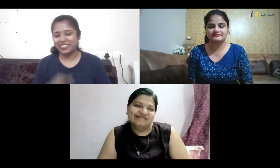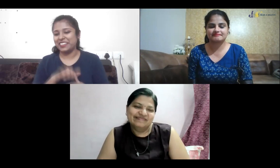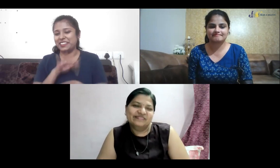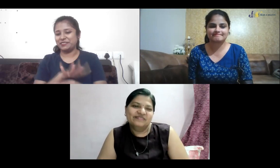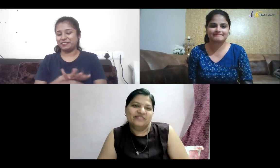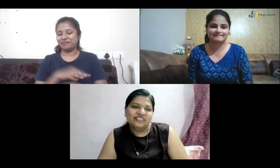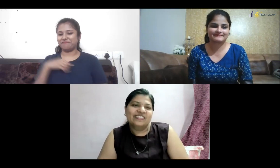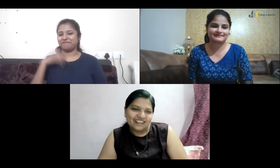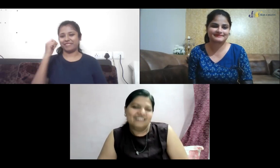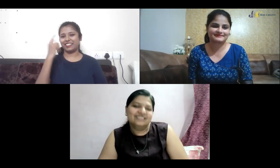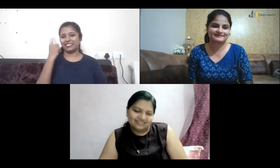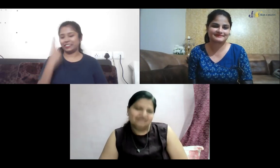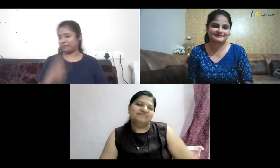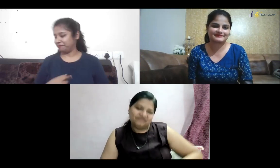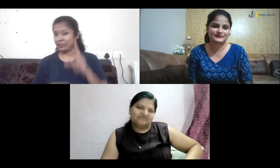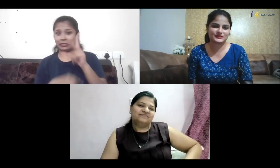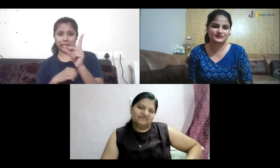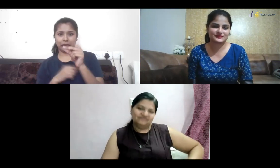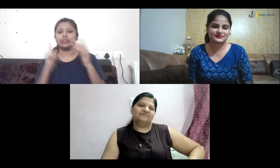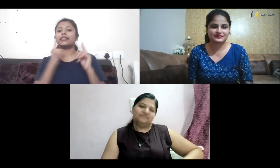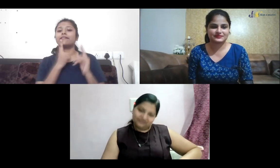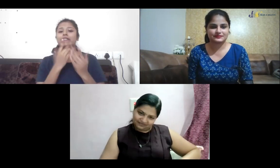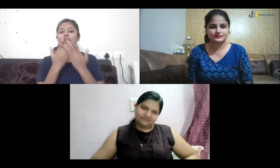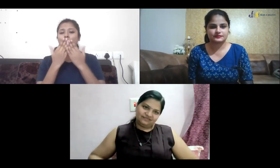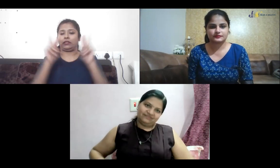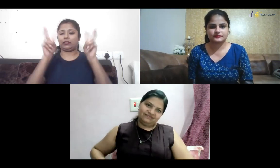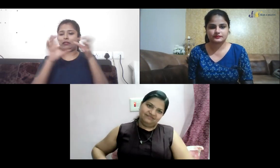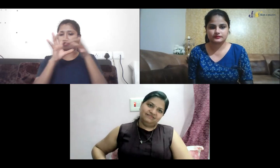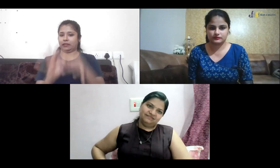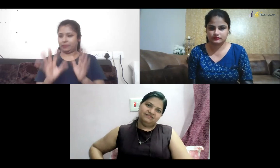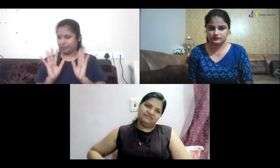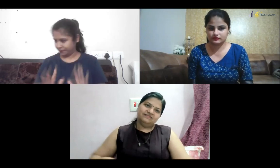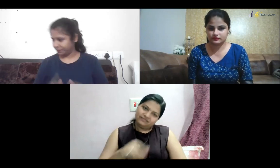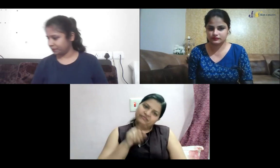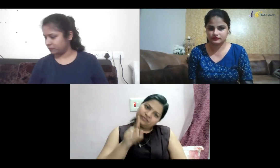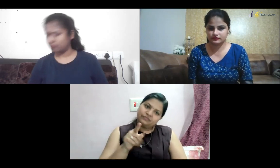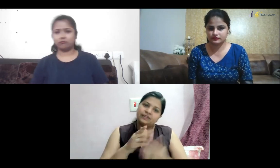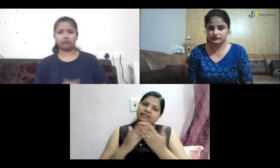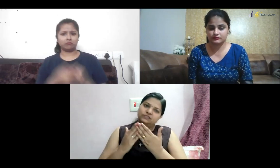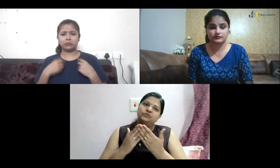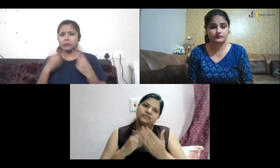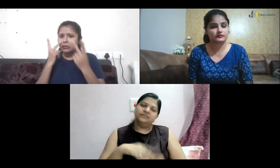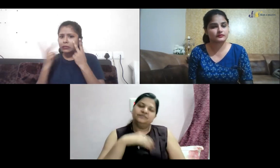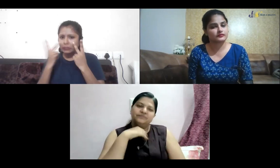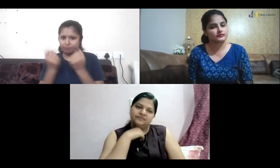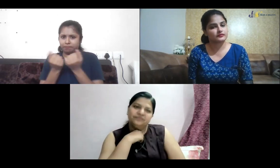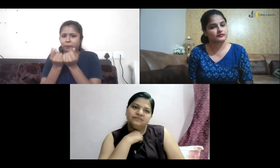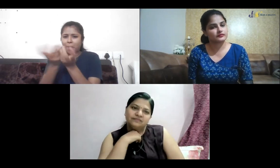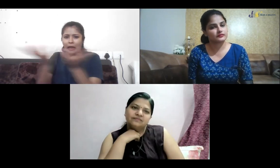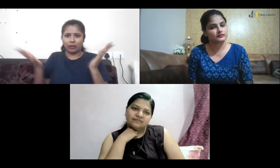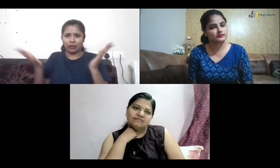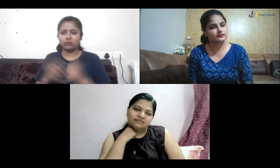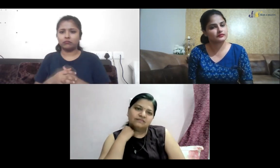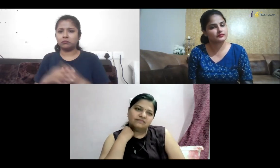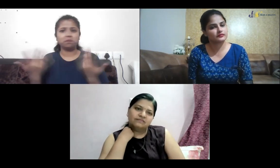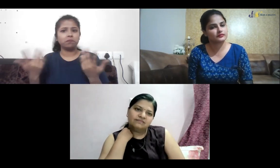India, I think it will take more time. That's true. I understand. And I have a second question. So deaf education. It's related to the deaf education.